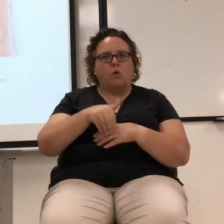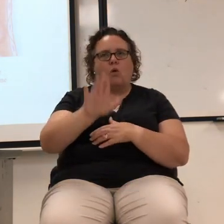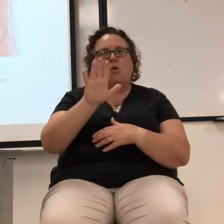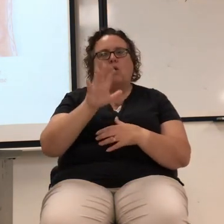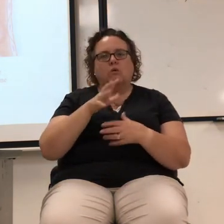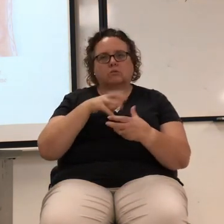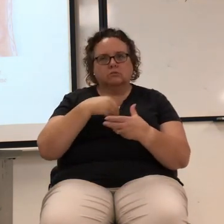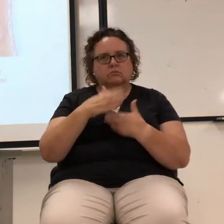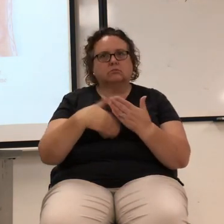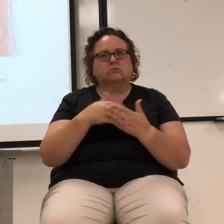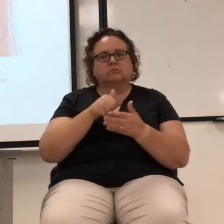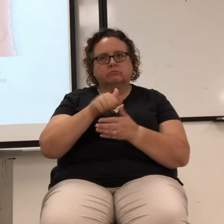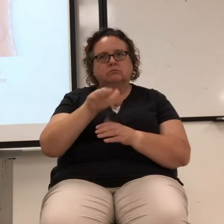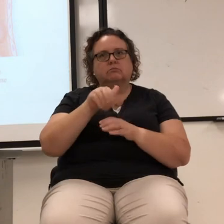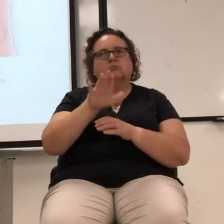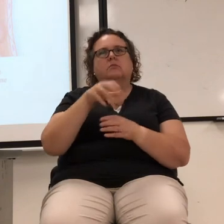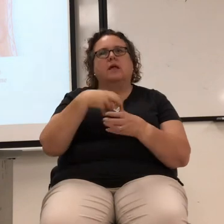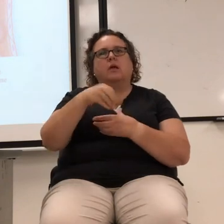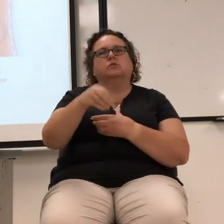Sodium exodus.